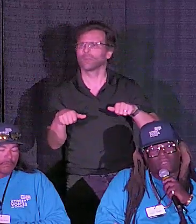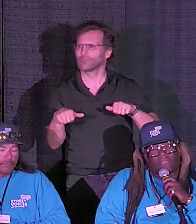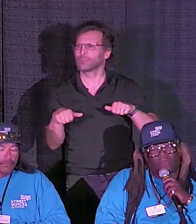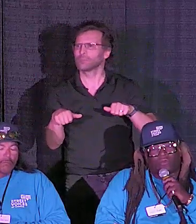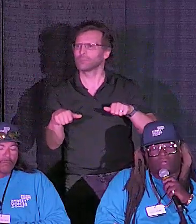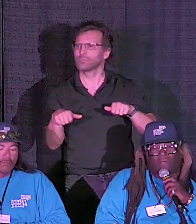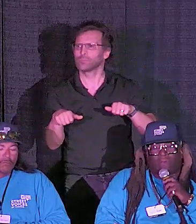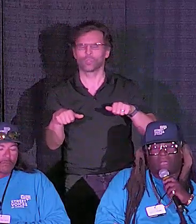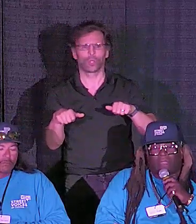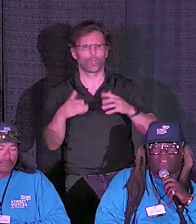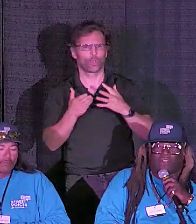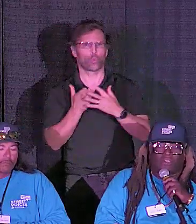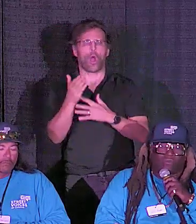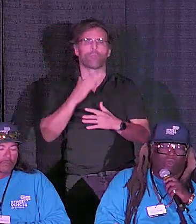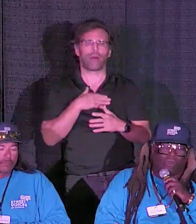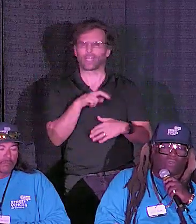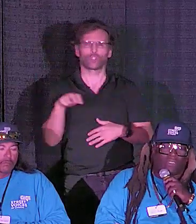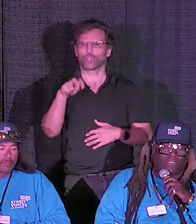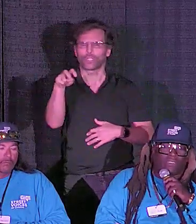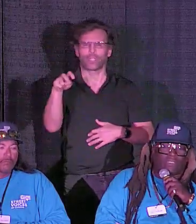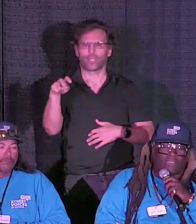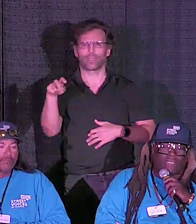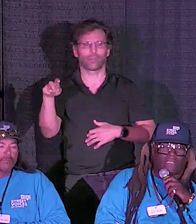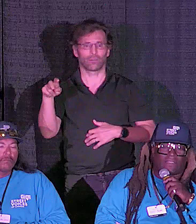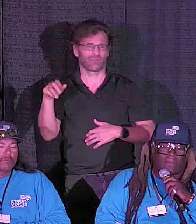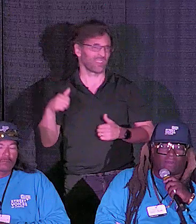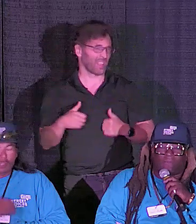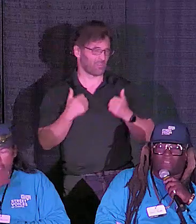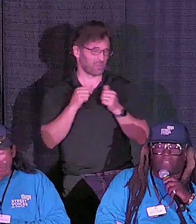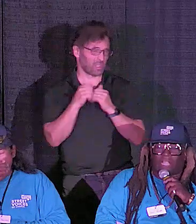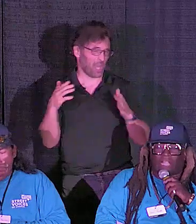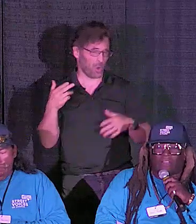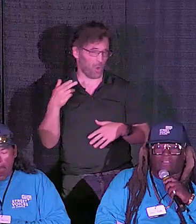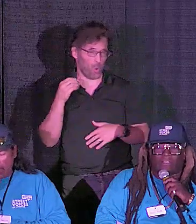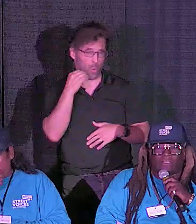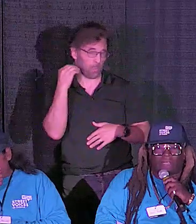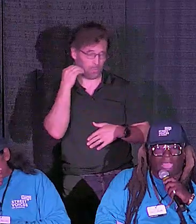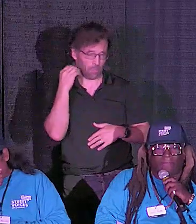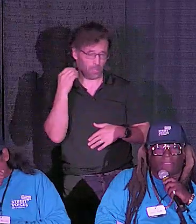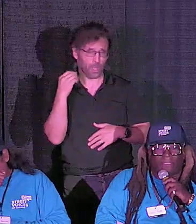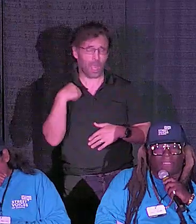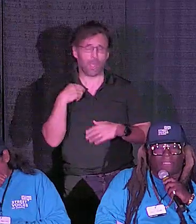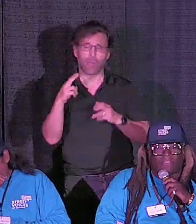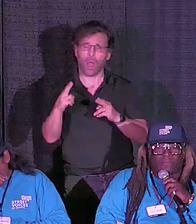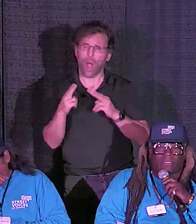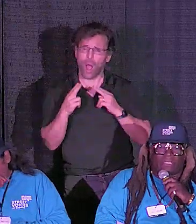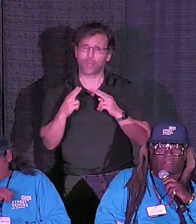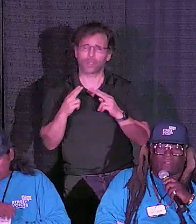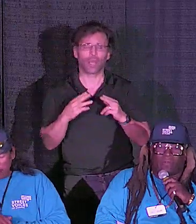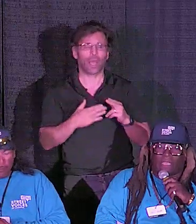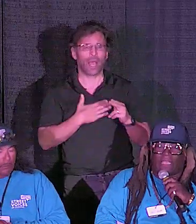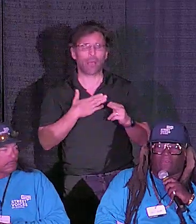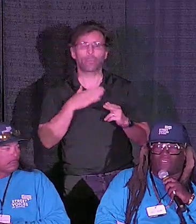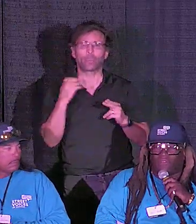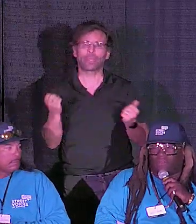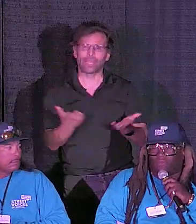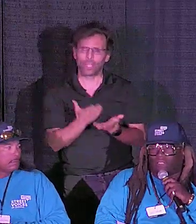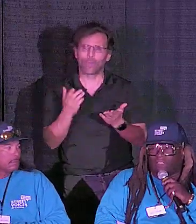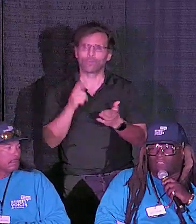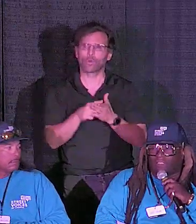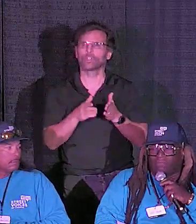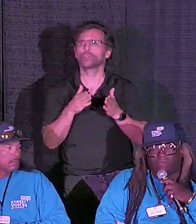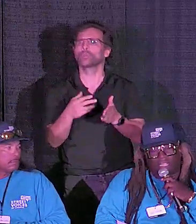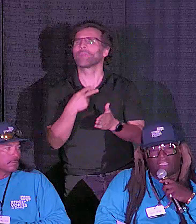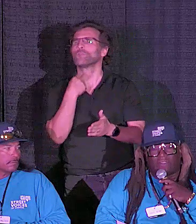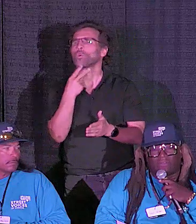a support system throughout my journey through homelessness. So I'm very honored and happy to be here on behalf of Street